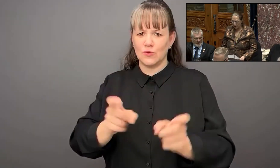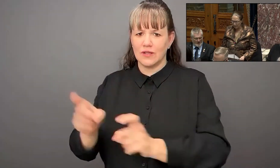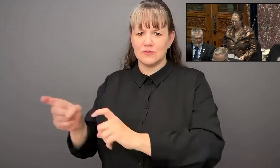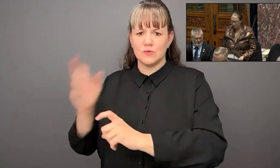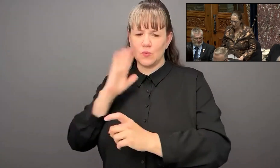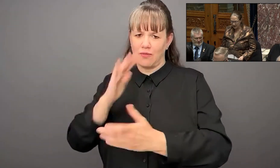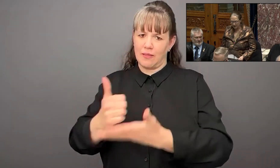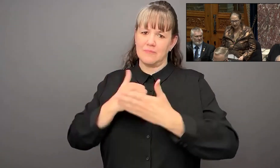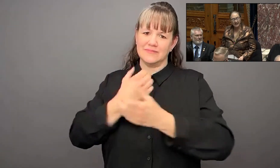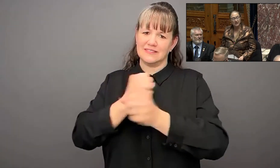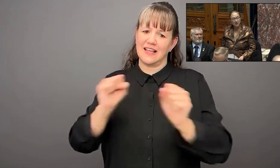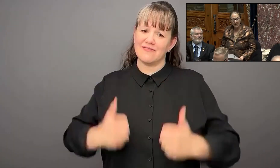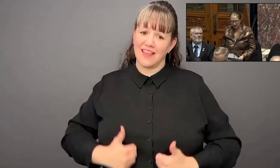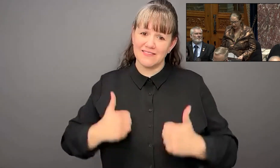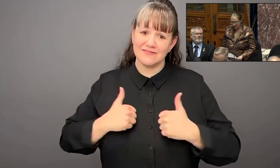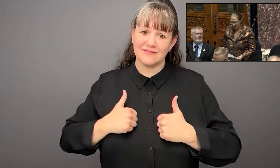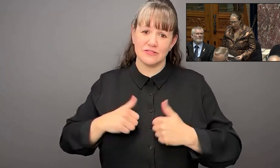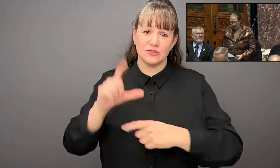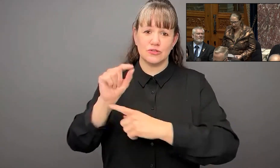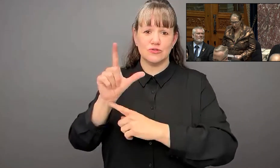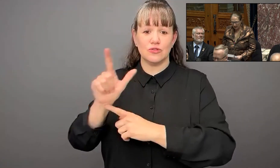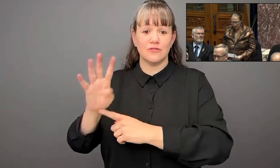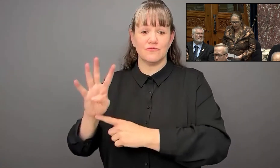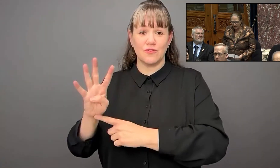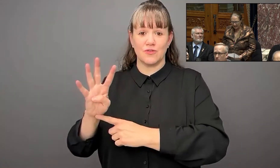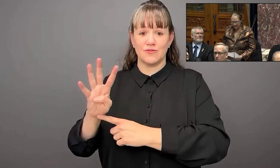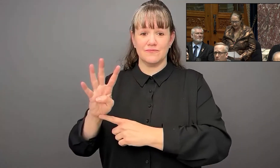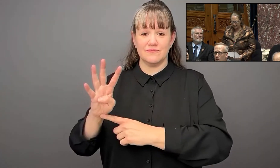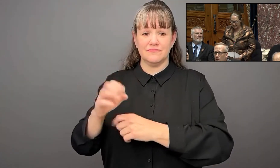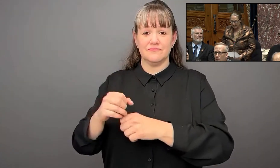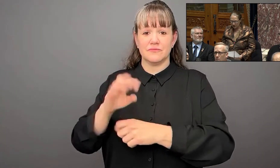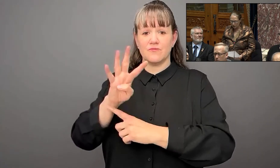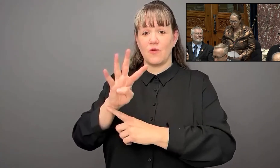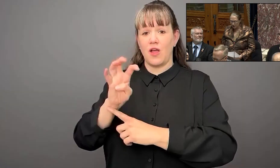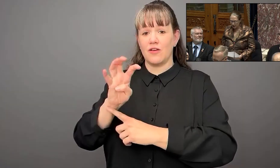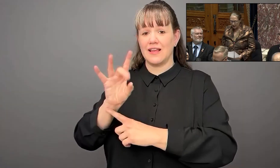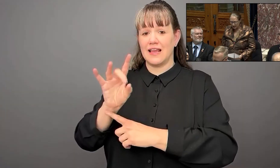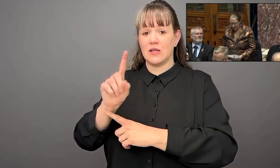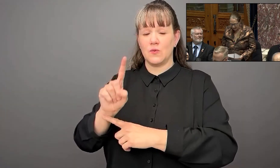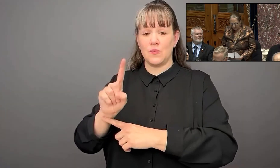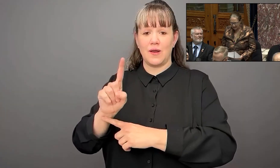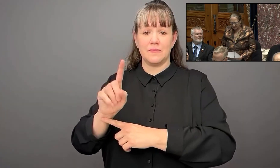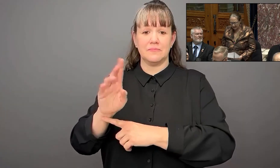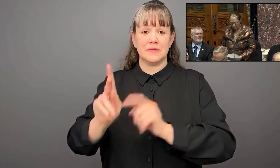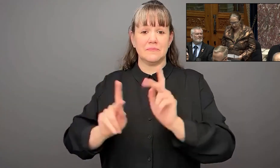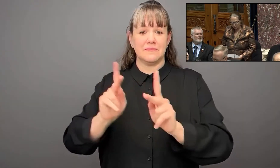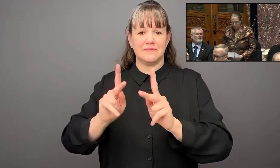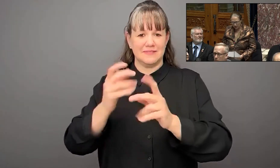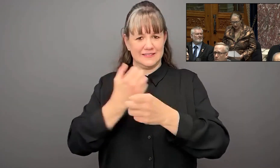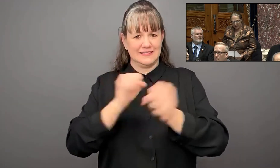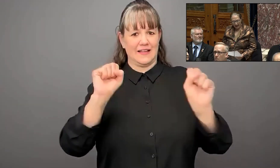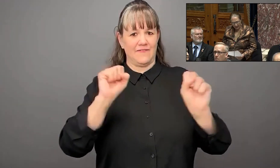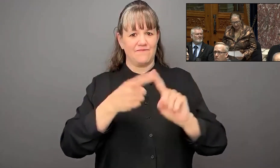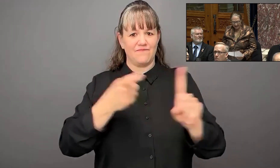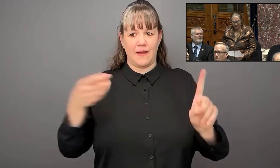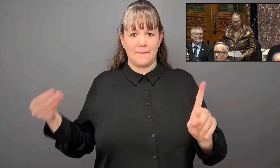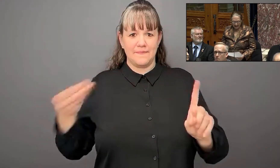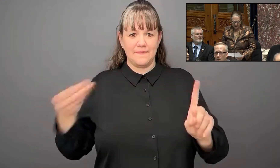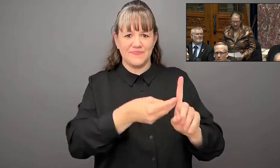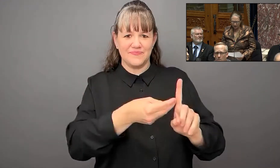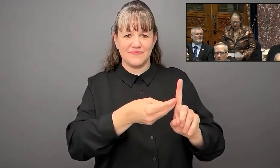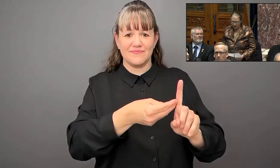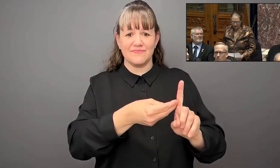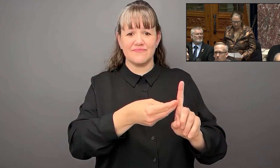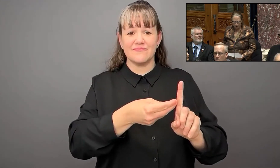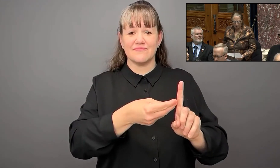British Columbians received a second chance, thanks to 118 deceased donors and 90 living donors, and the